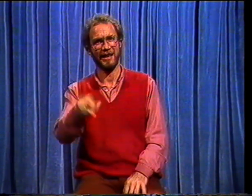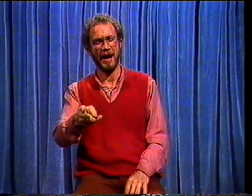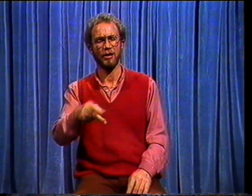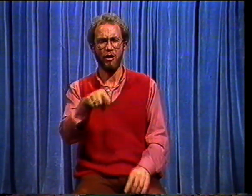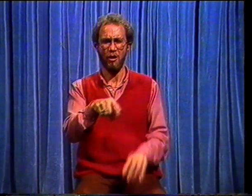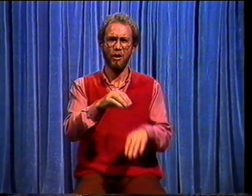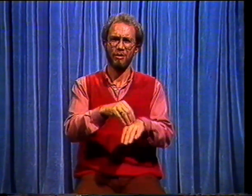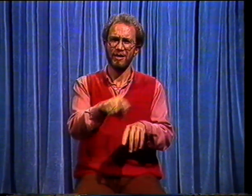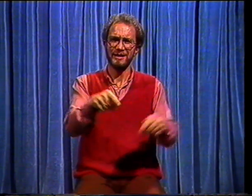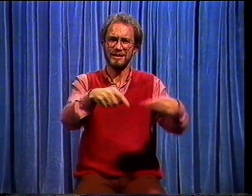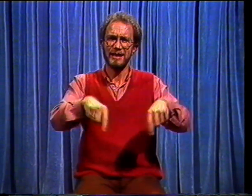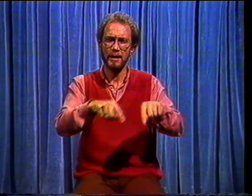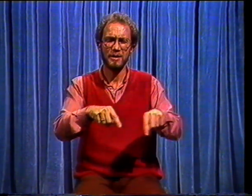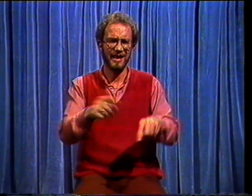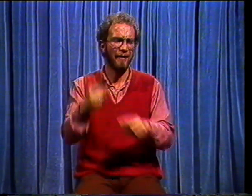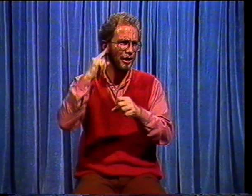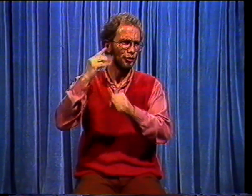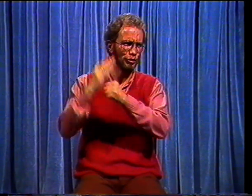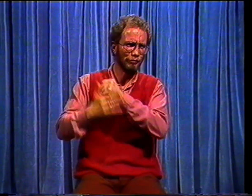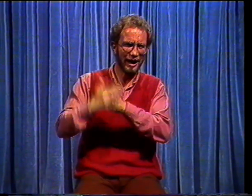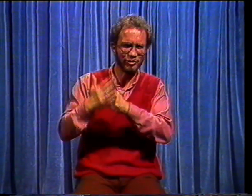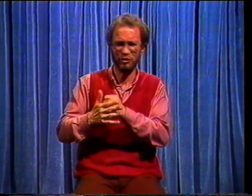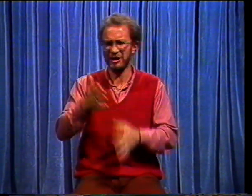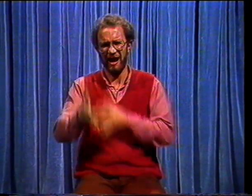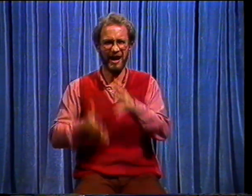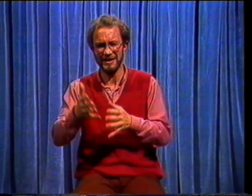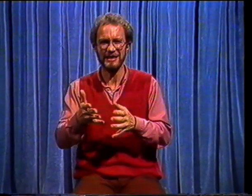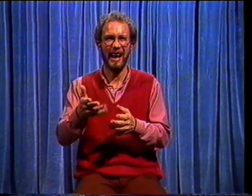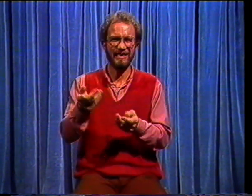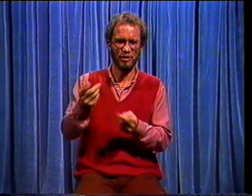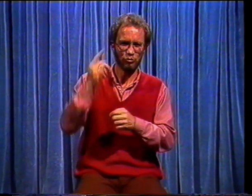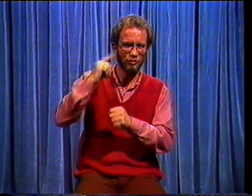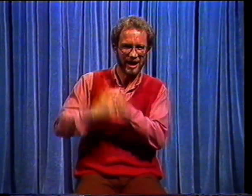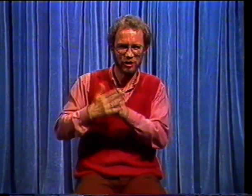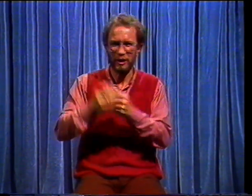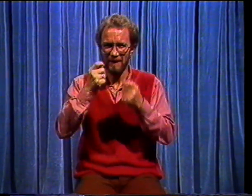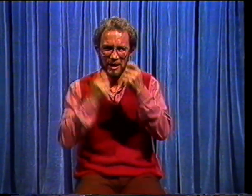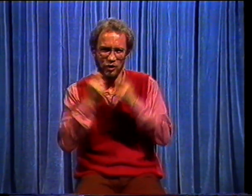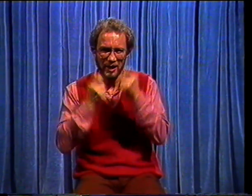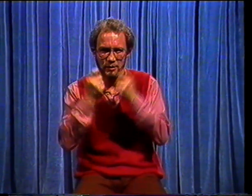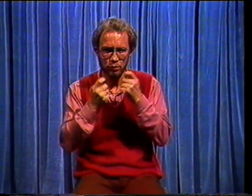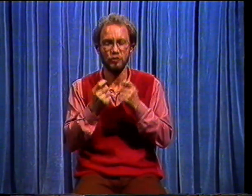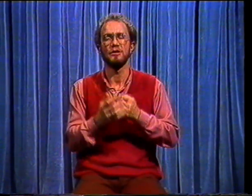again on these tapes that have these strange signs and strange facial expressions.